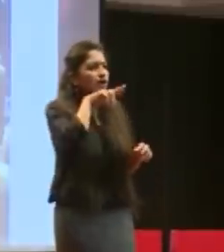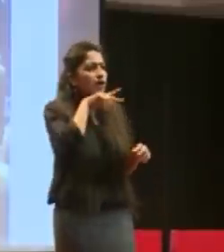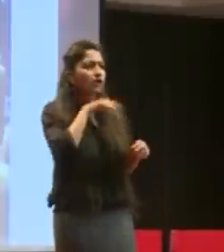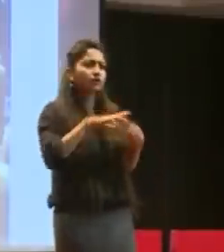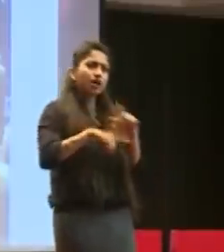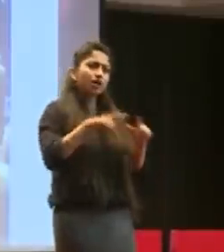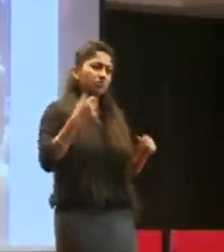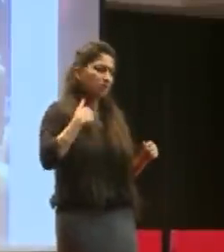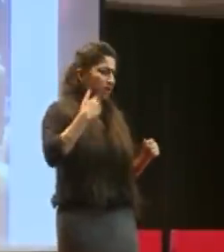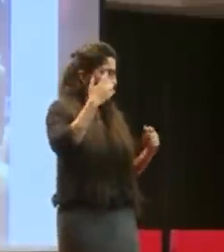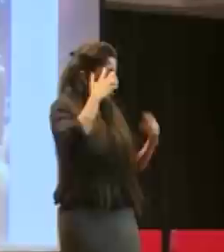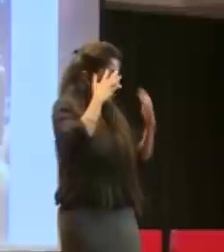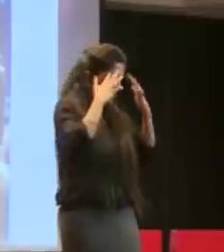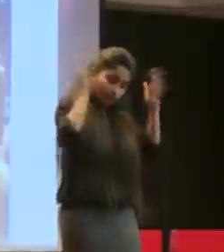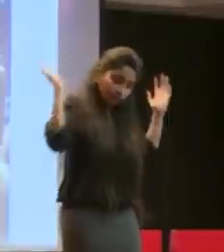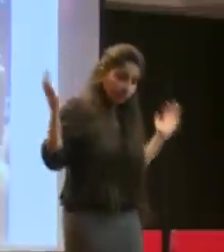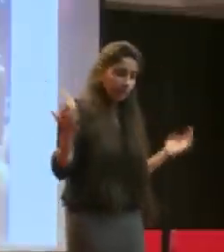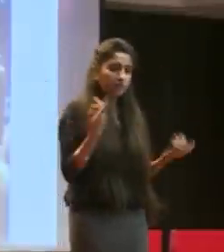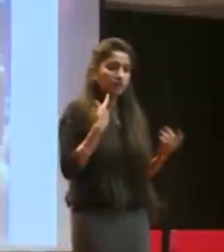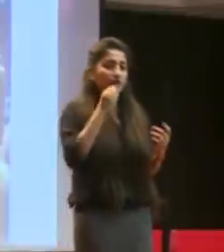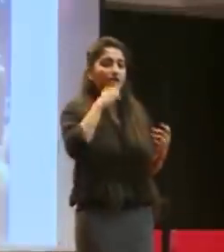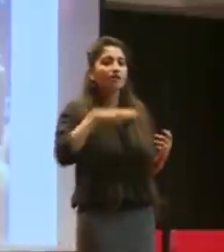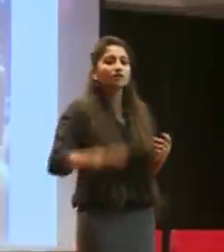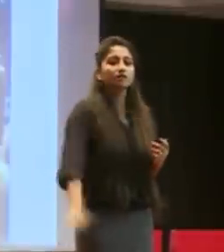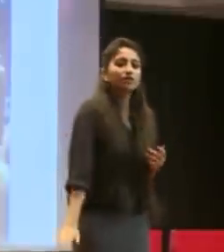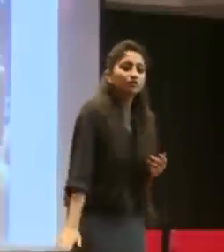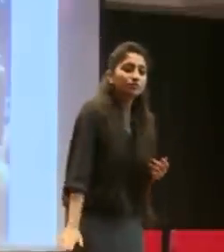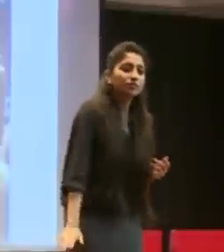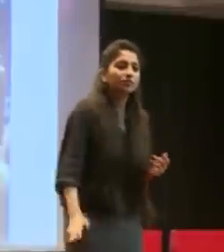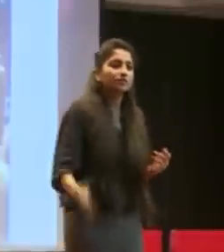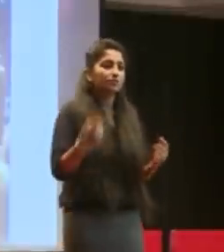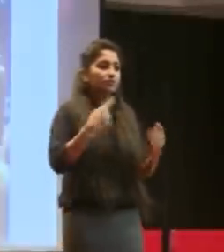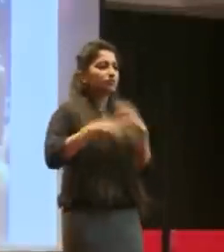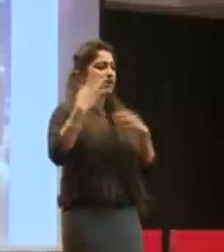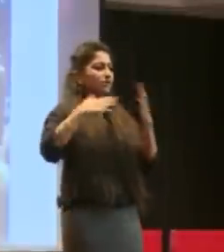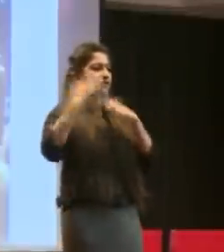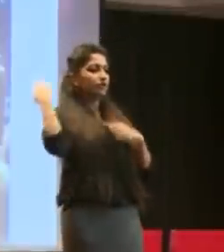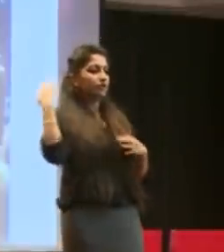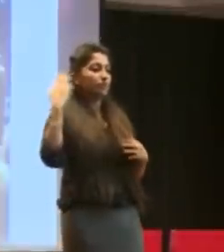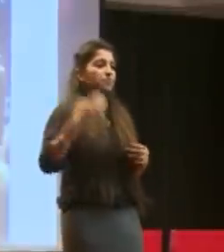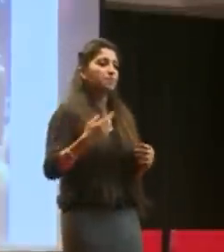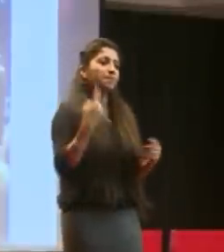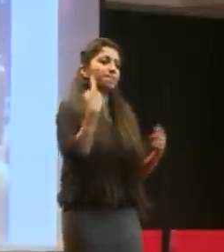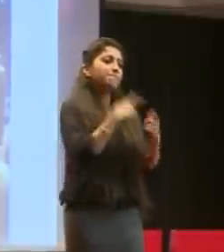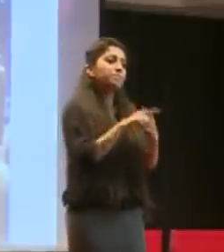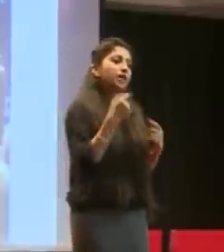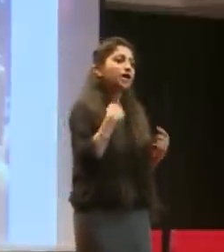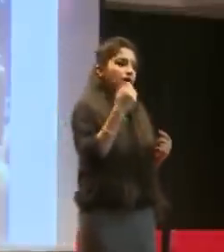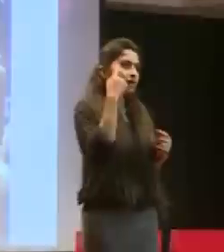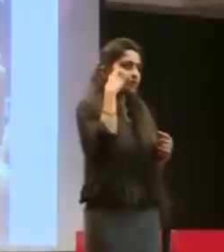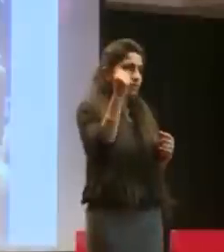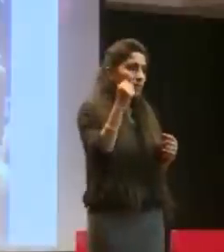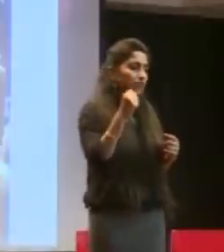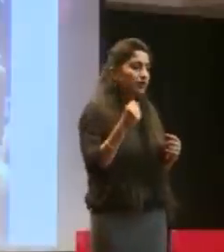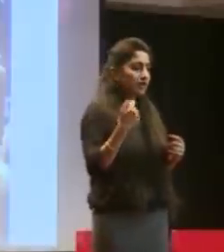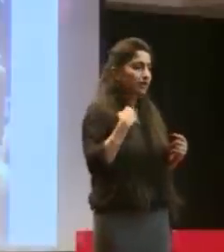language, like, I don't even remember the age, that year old. but I never realized that I am